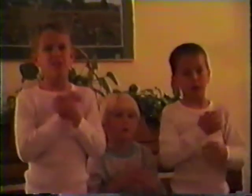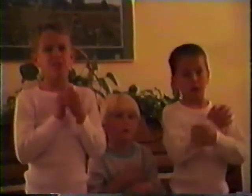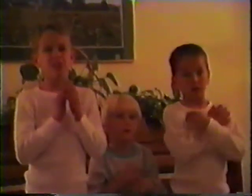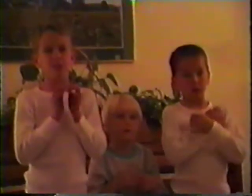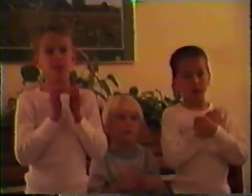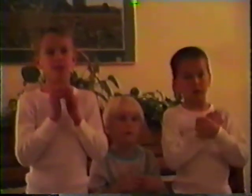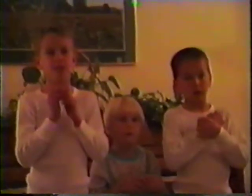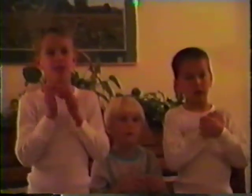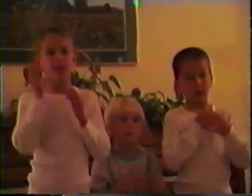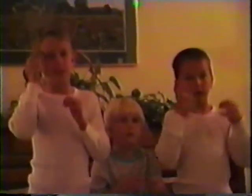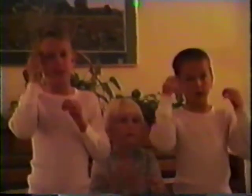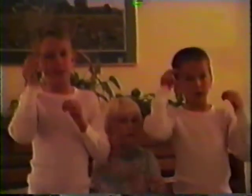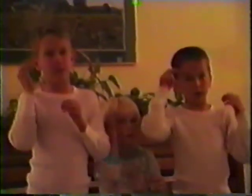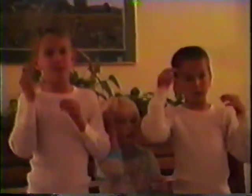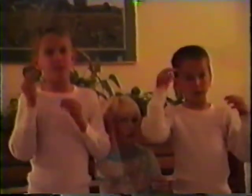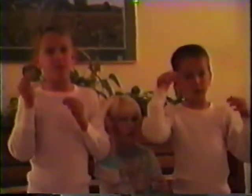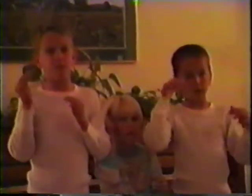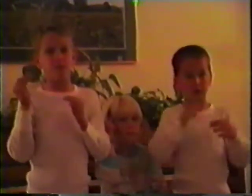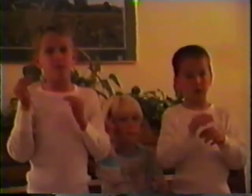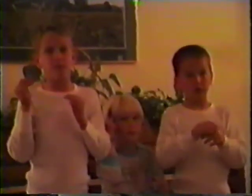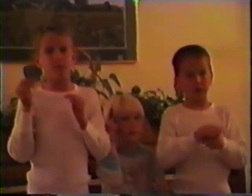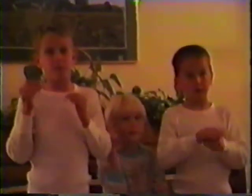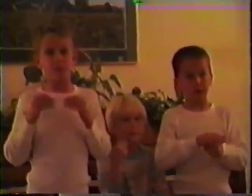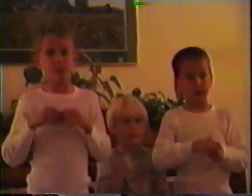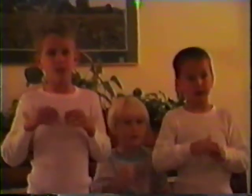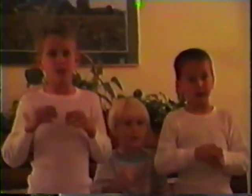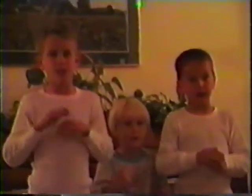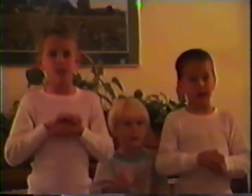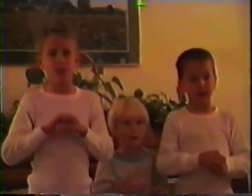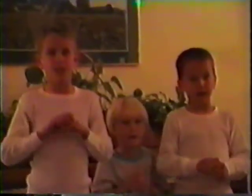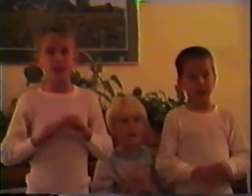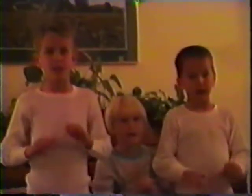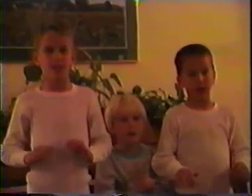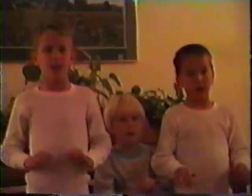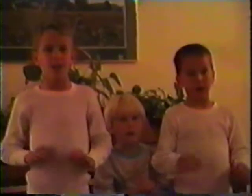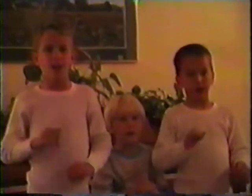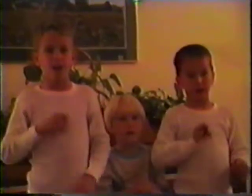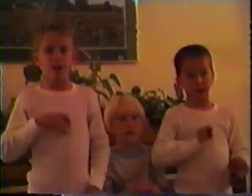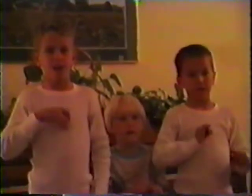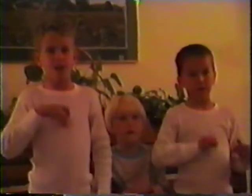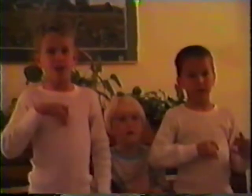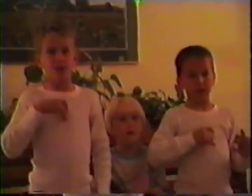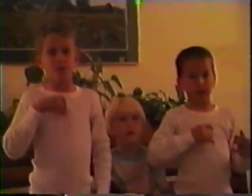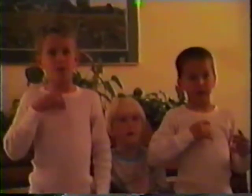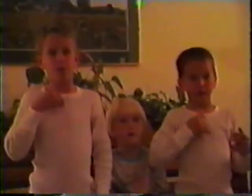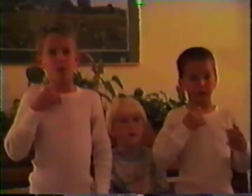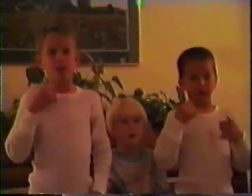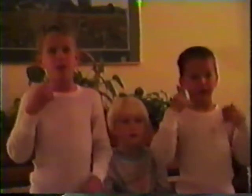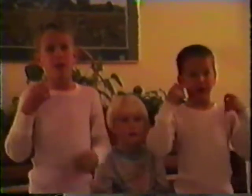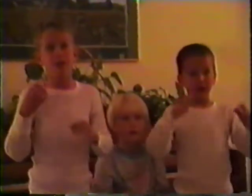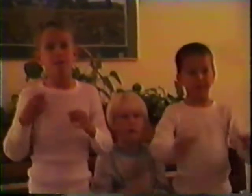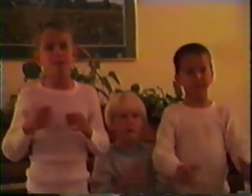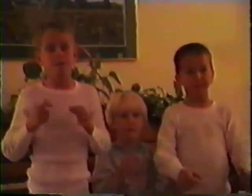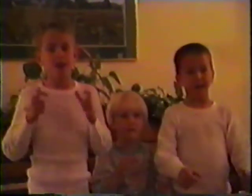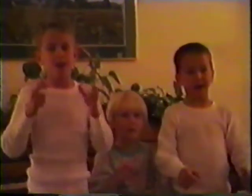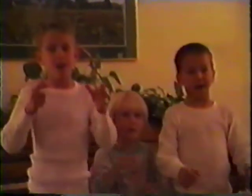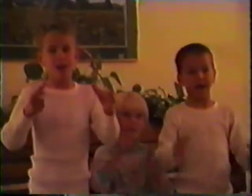that He will bless me. I offer Him, my